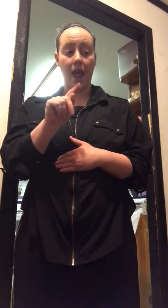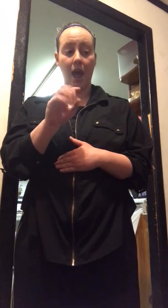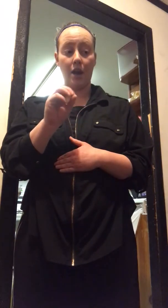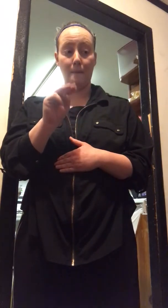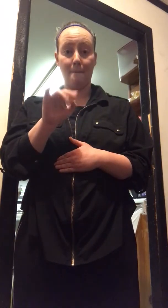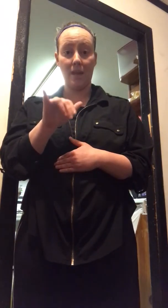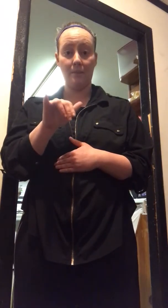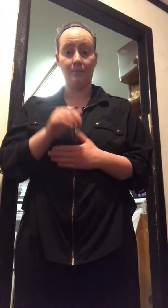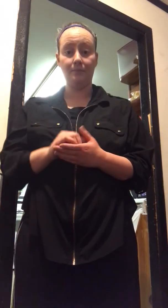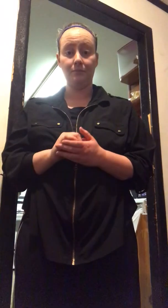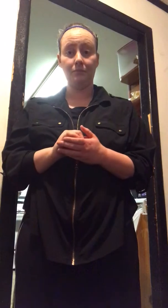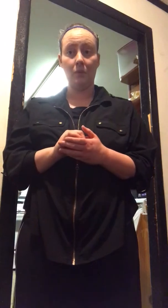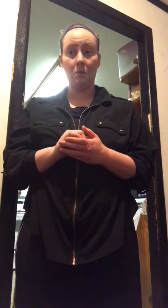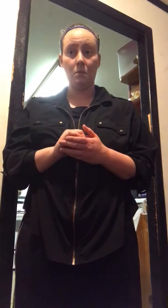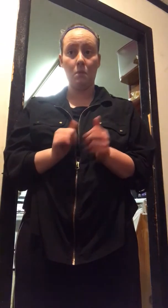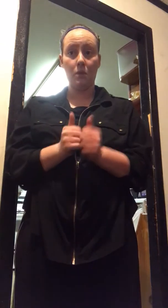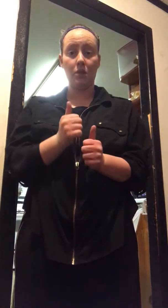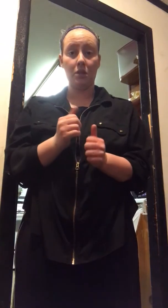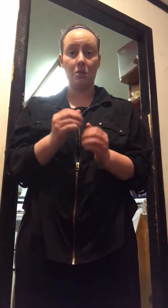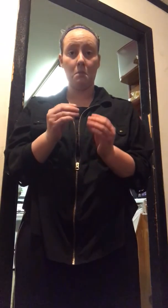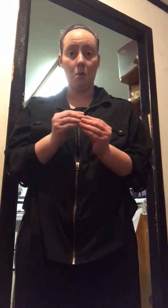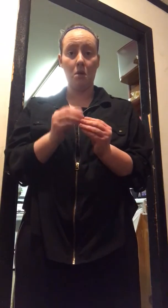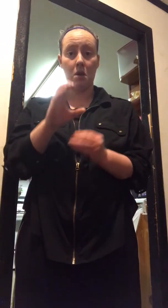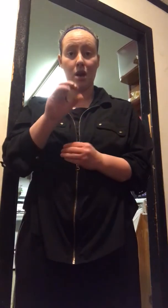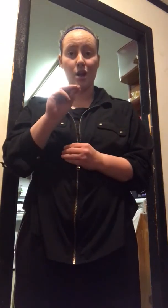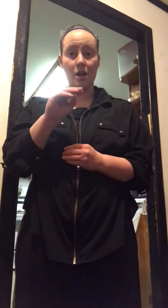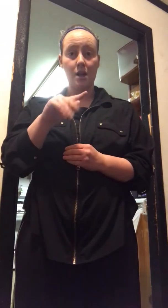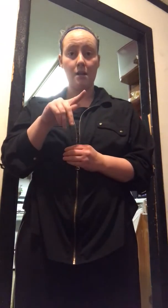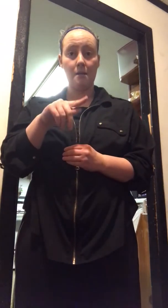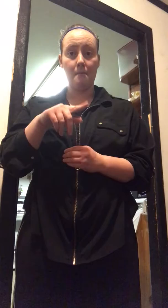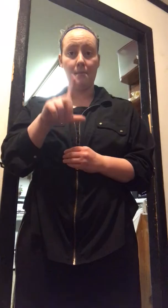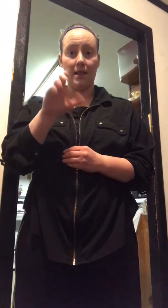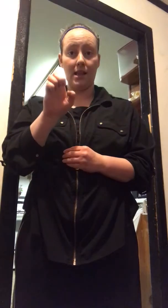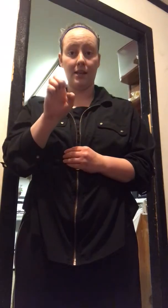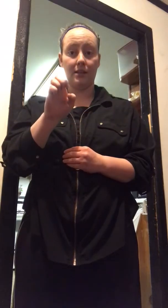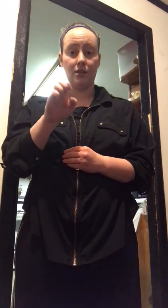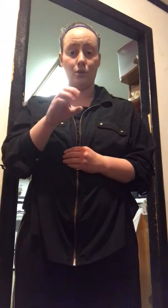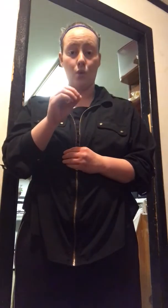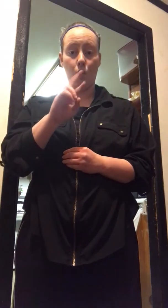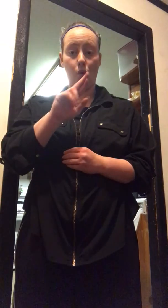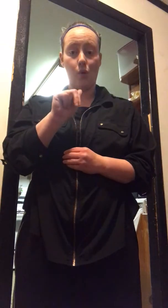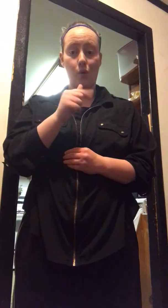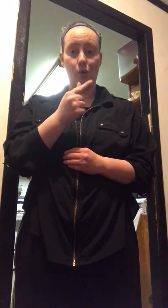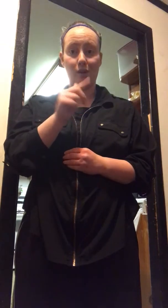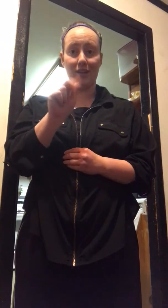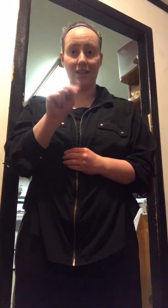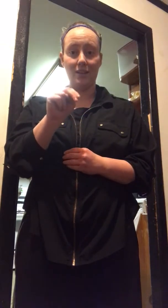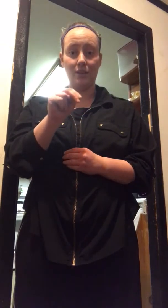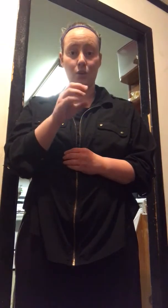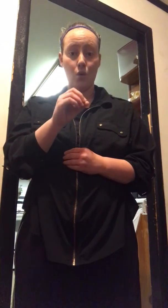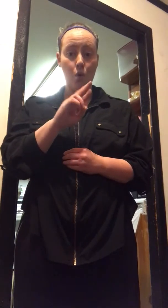Which is more complex, an organ or a